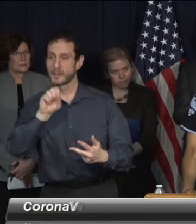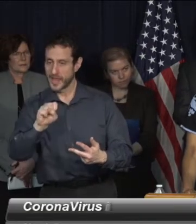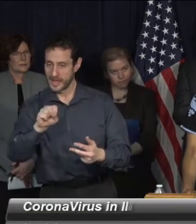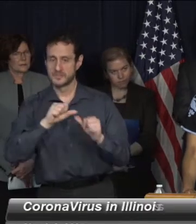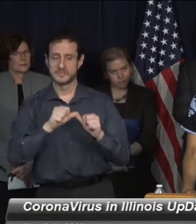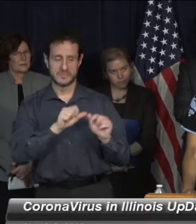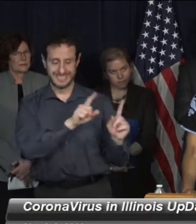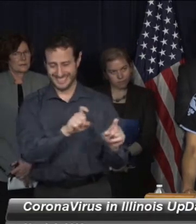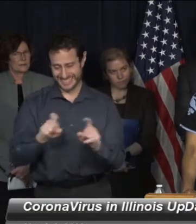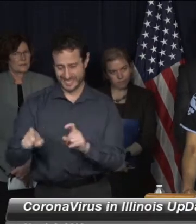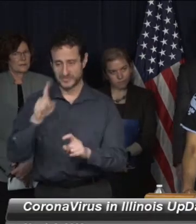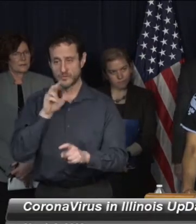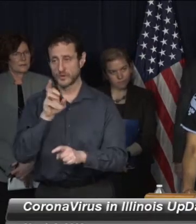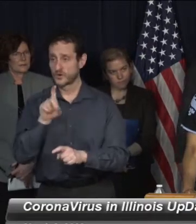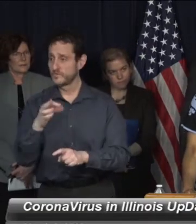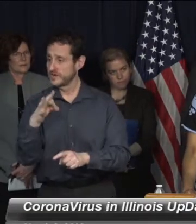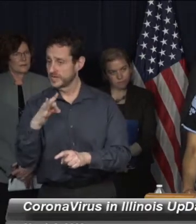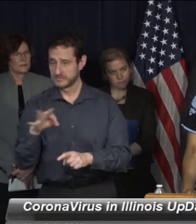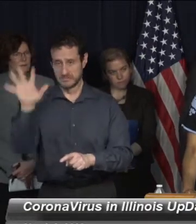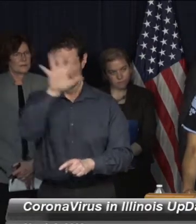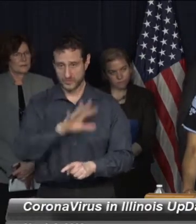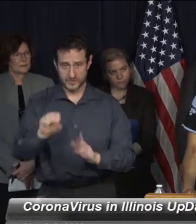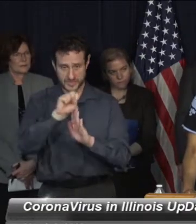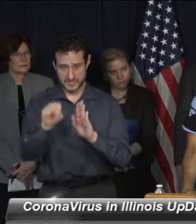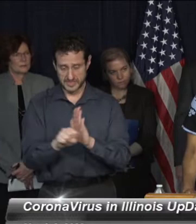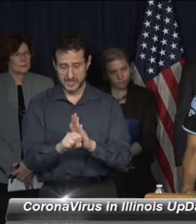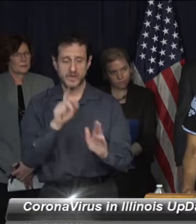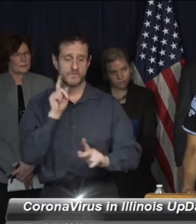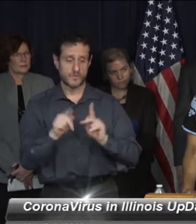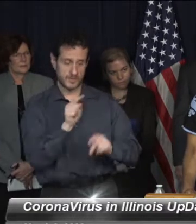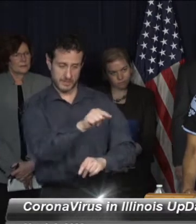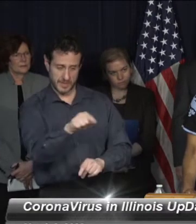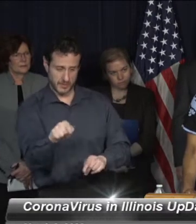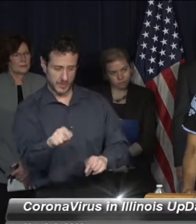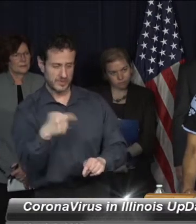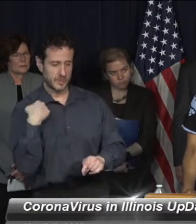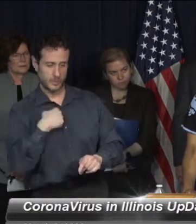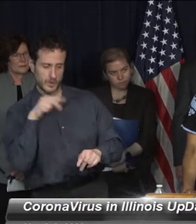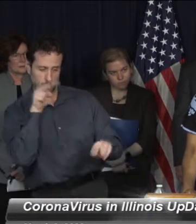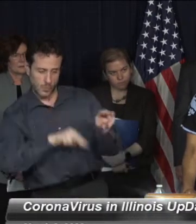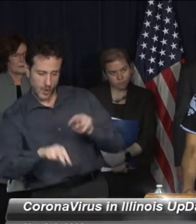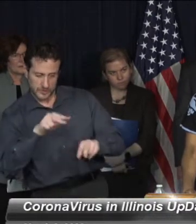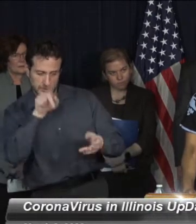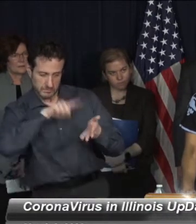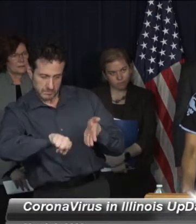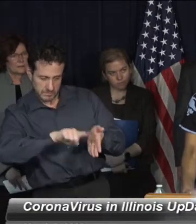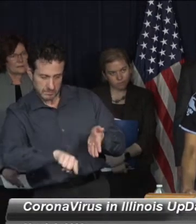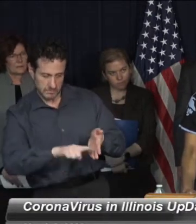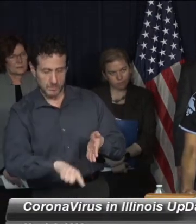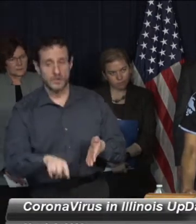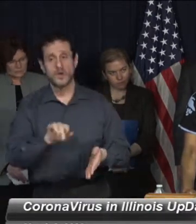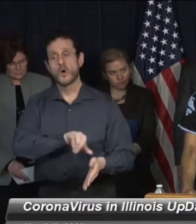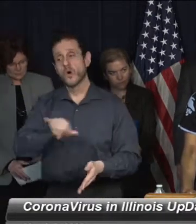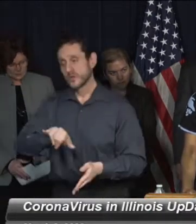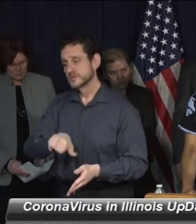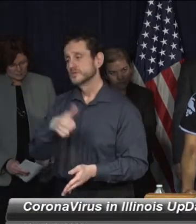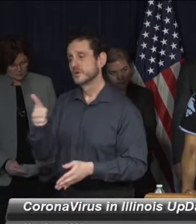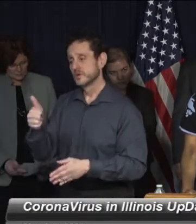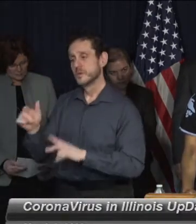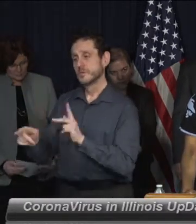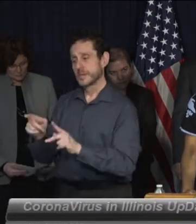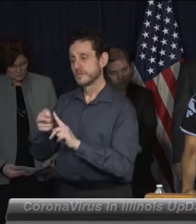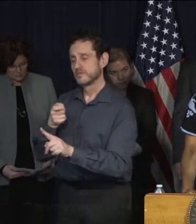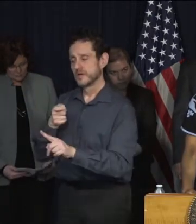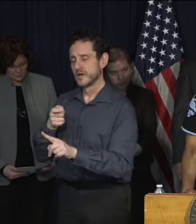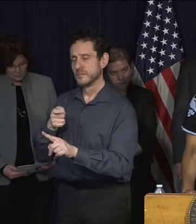COVID-19 statewide, both for the individuals who are part of the case investigations, as well as samples from